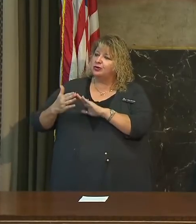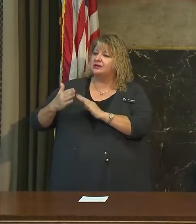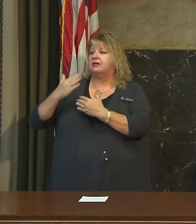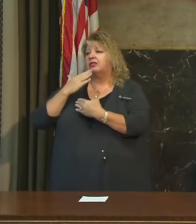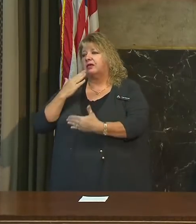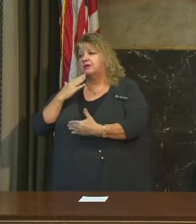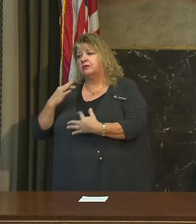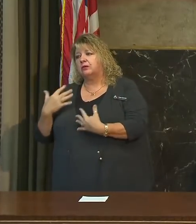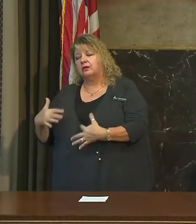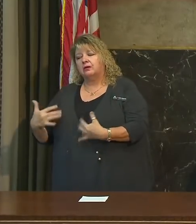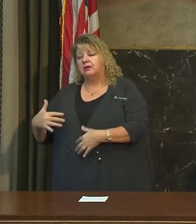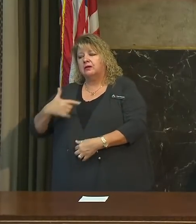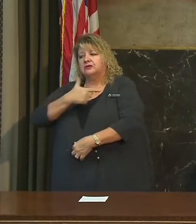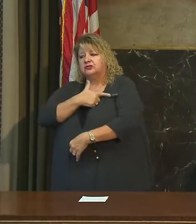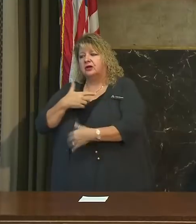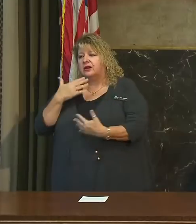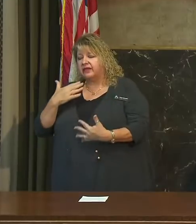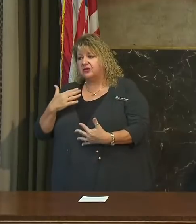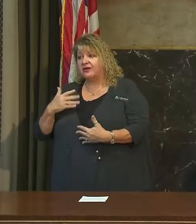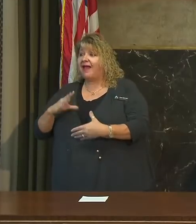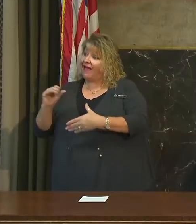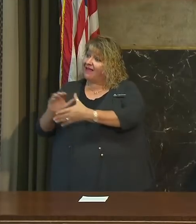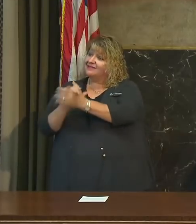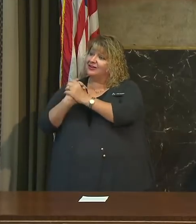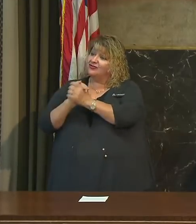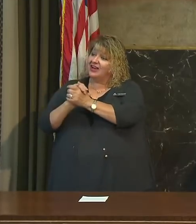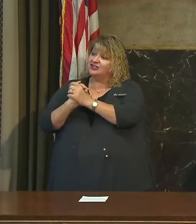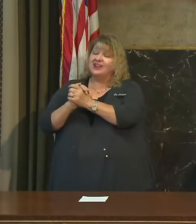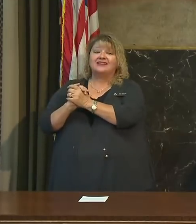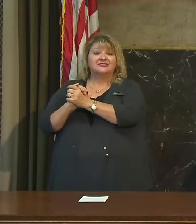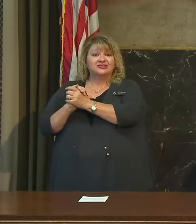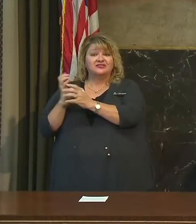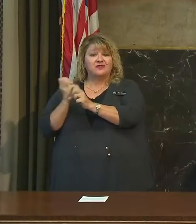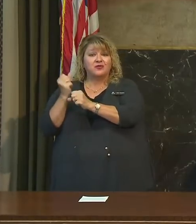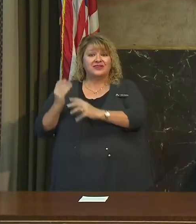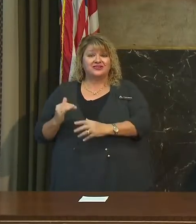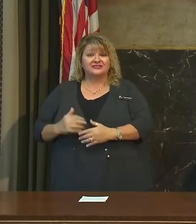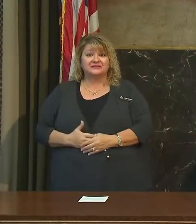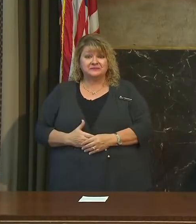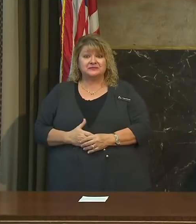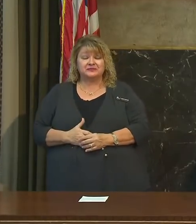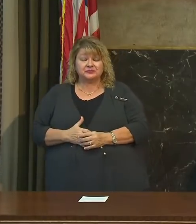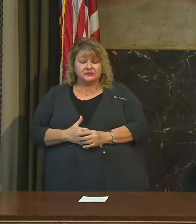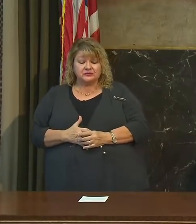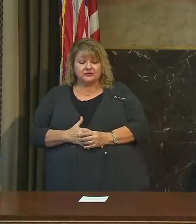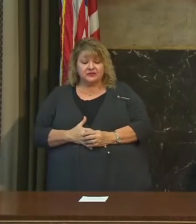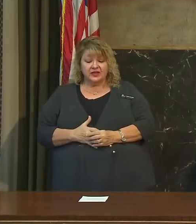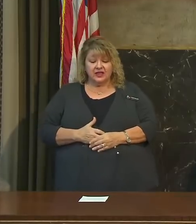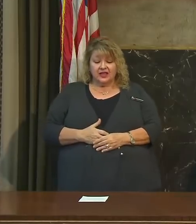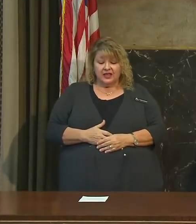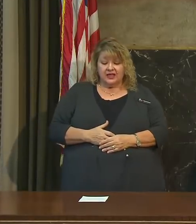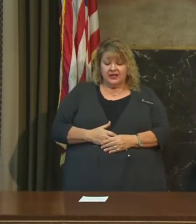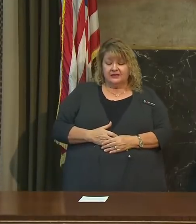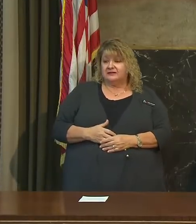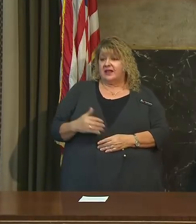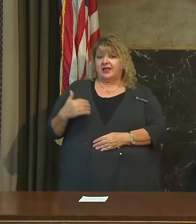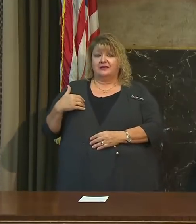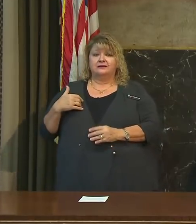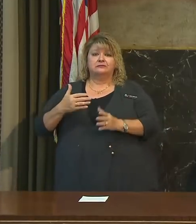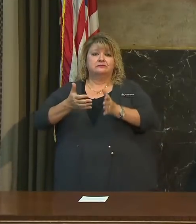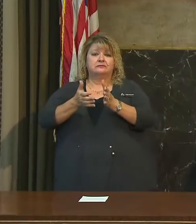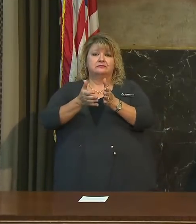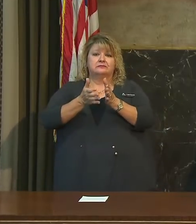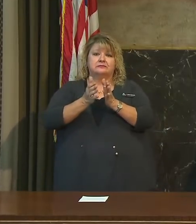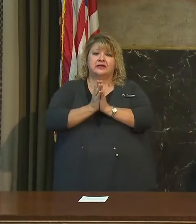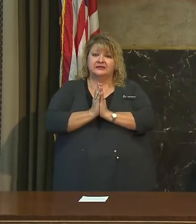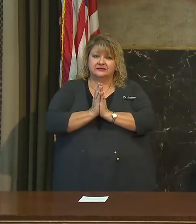then I was certainly able to congratulate them as well. And I'm appealing to everyone